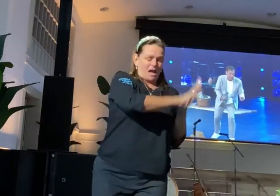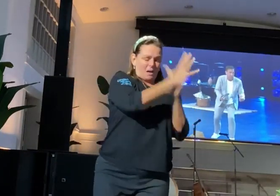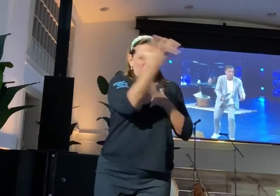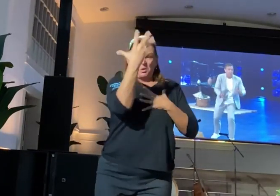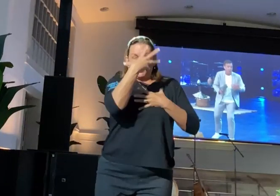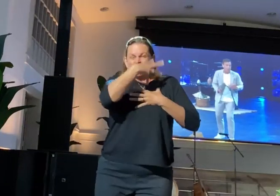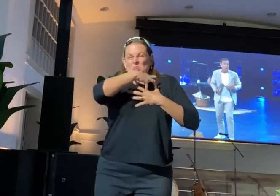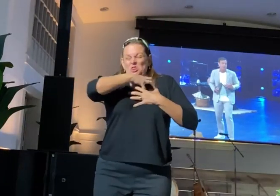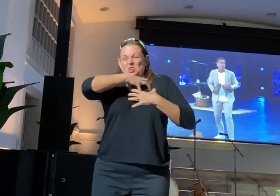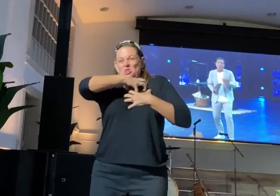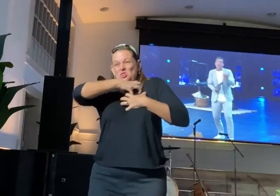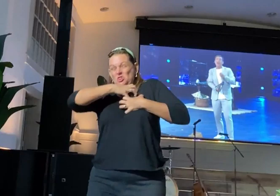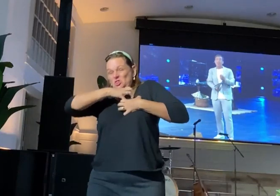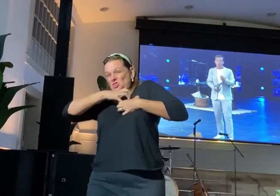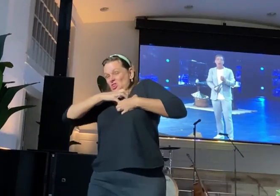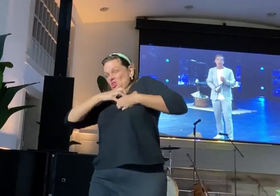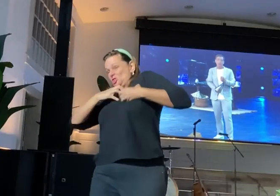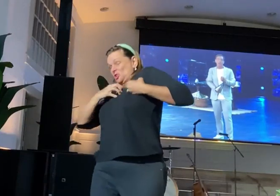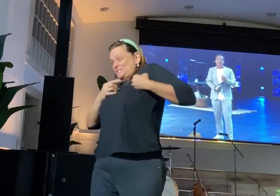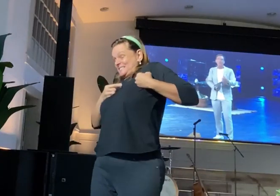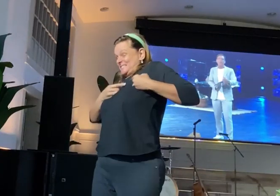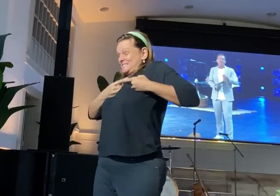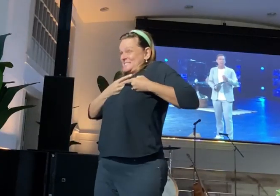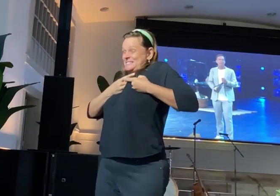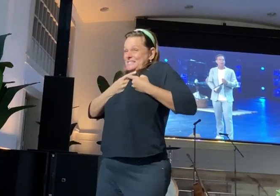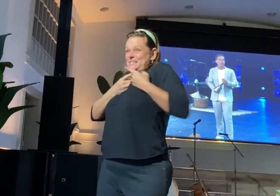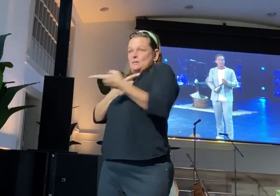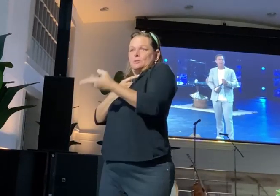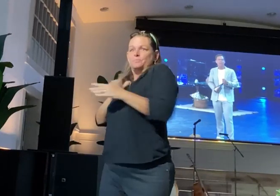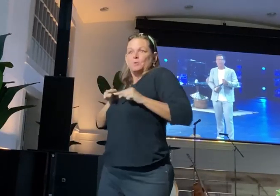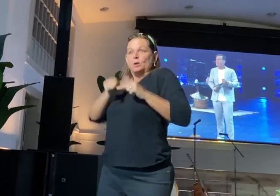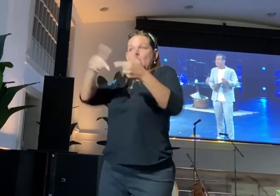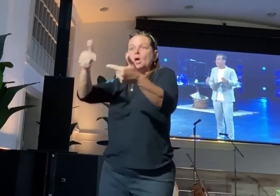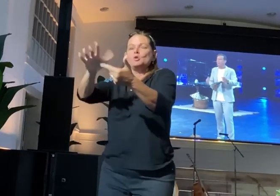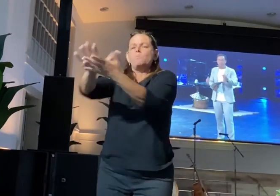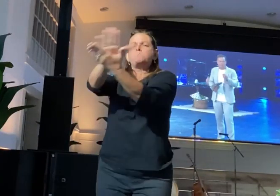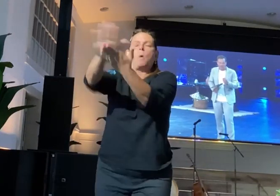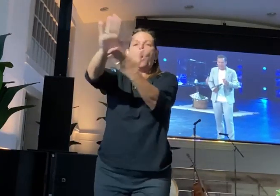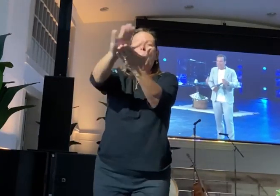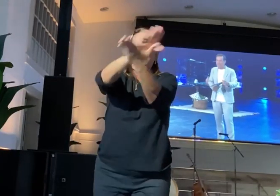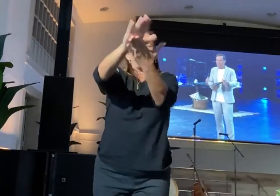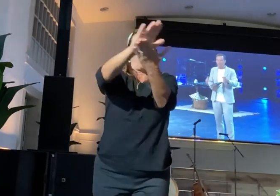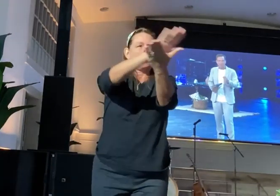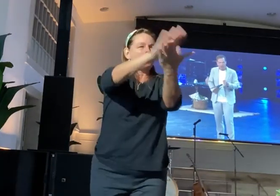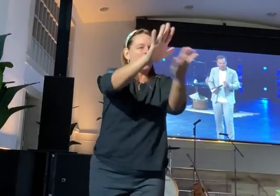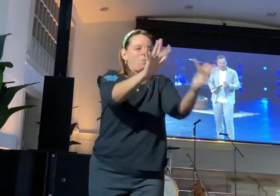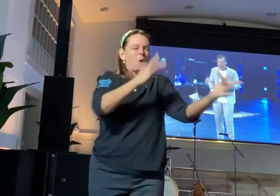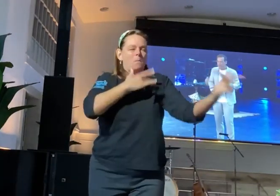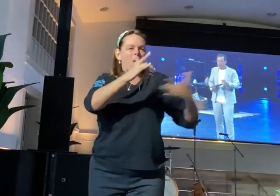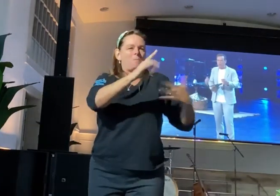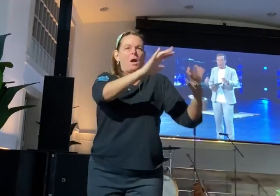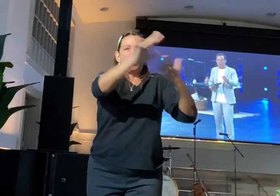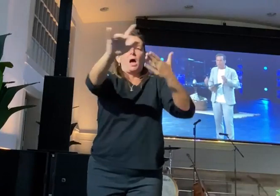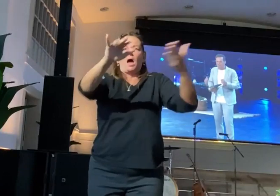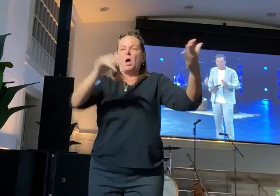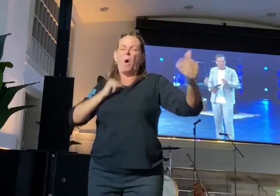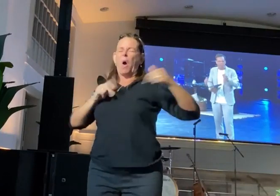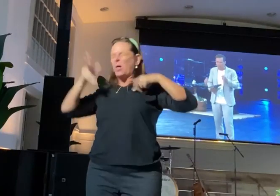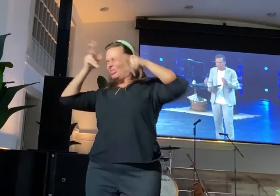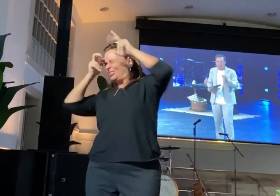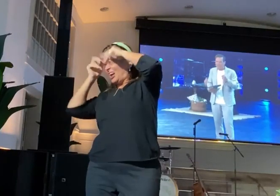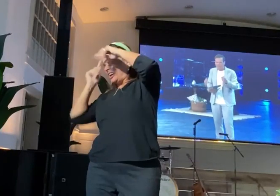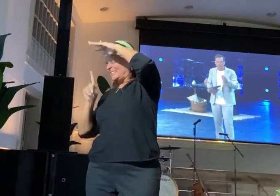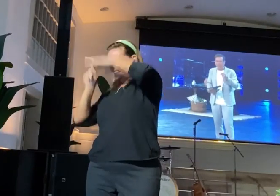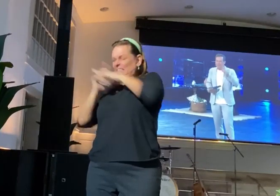sin so that we could be made right with God. He was going to take upon himself every evil deed, evil thought, every